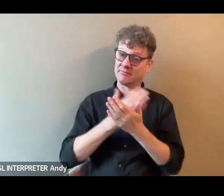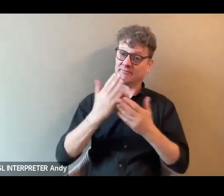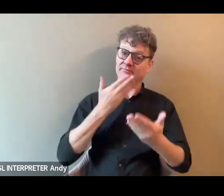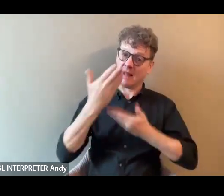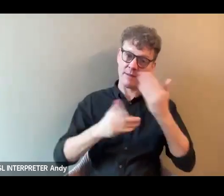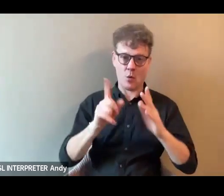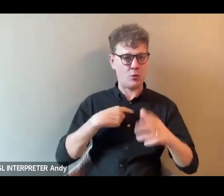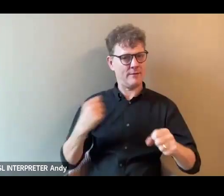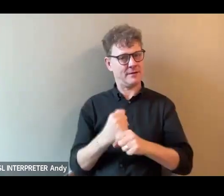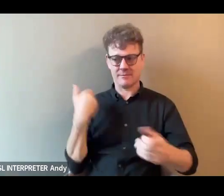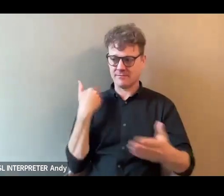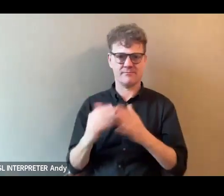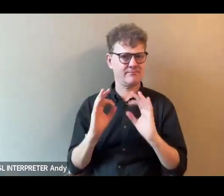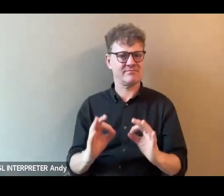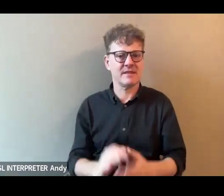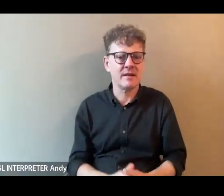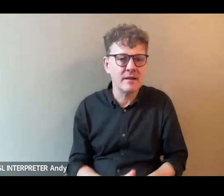So